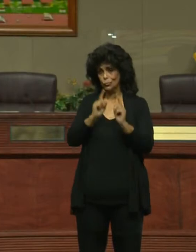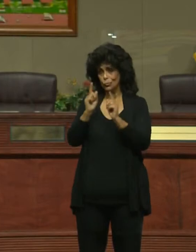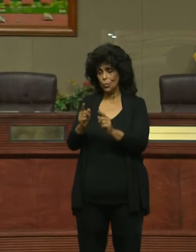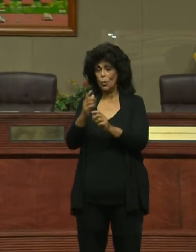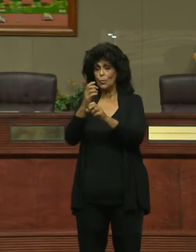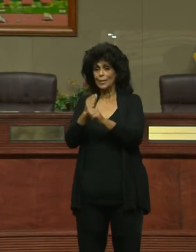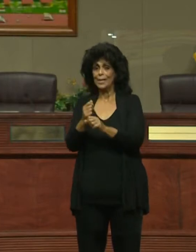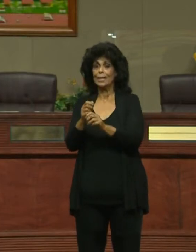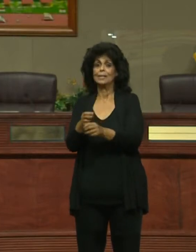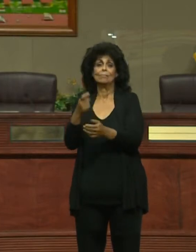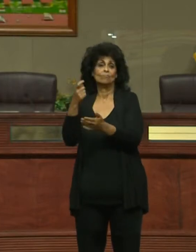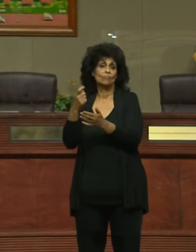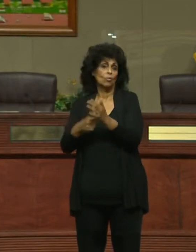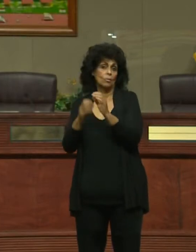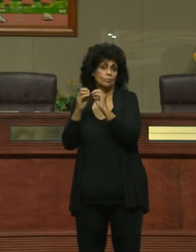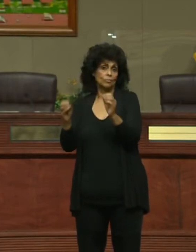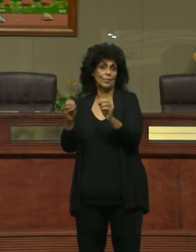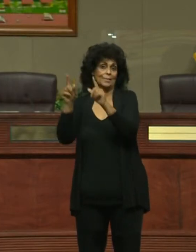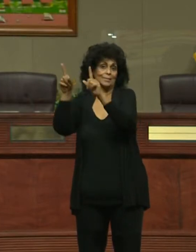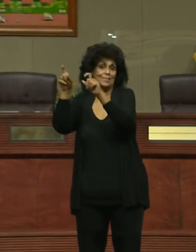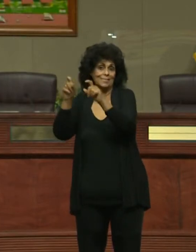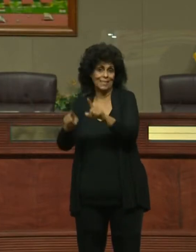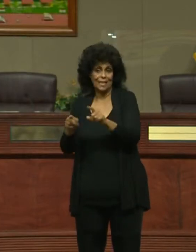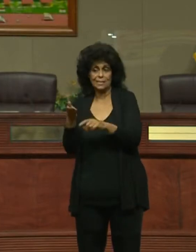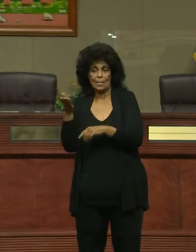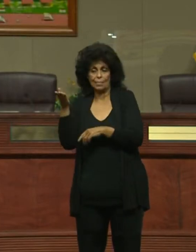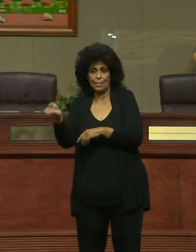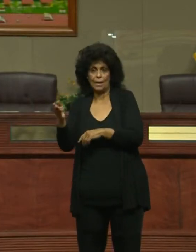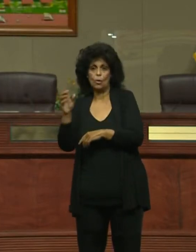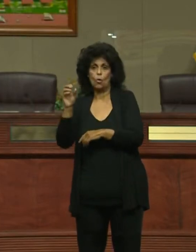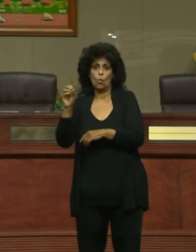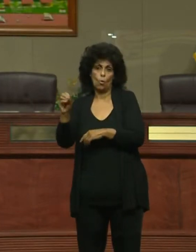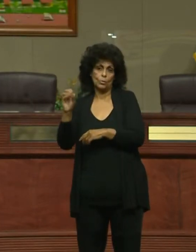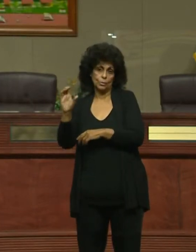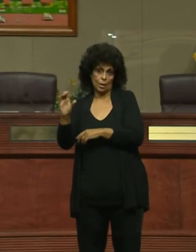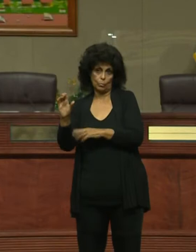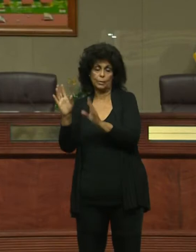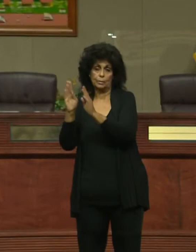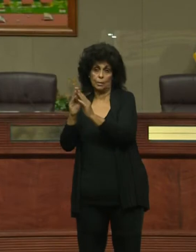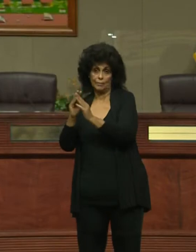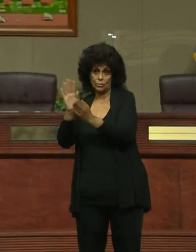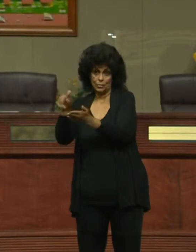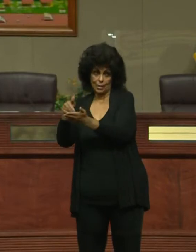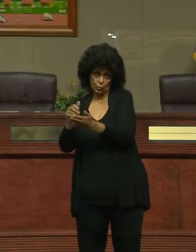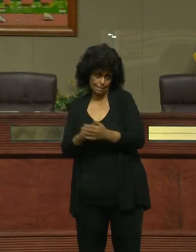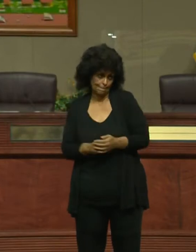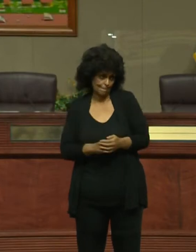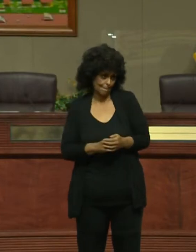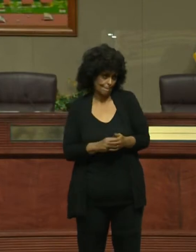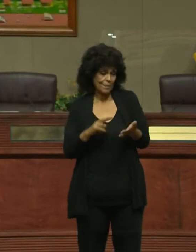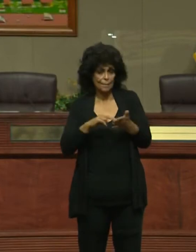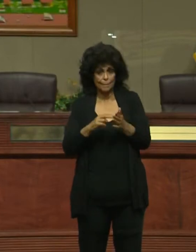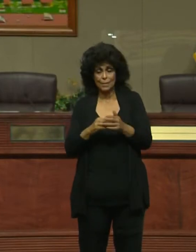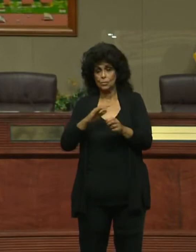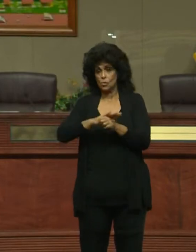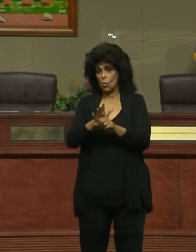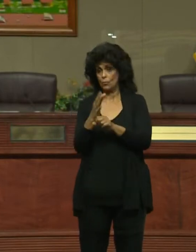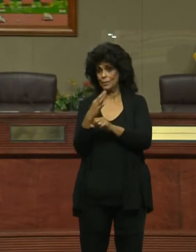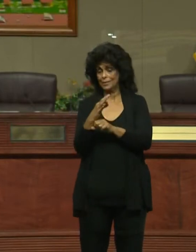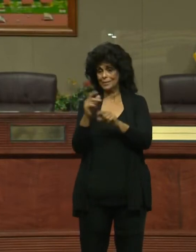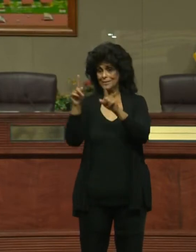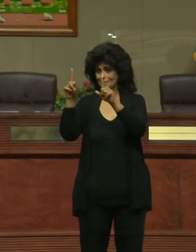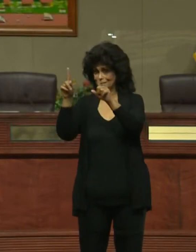free test at the Orange County Convention Center. In other words, the COVID-19 testing